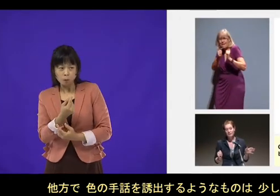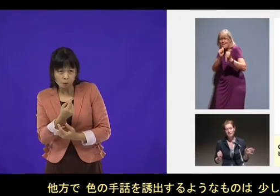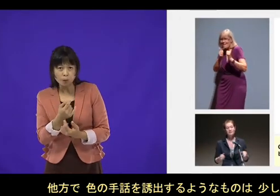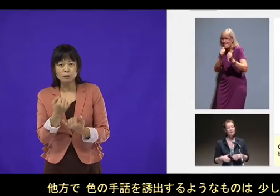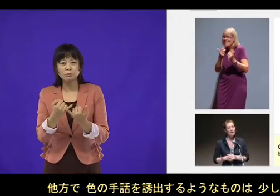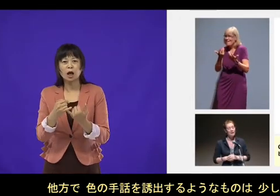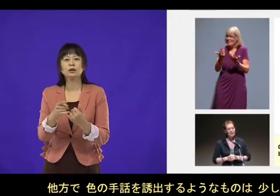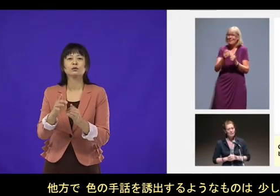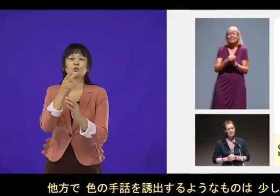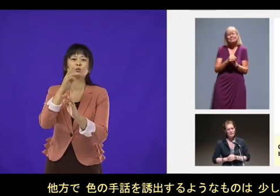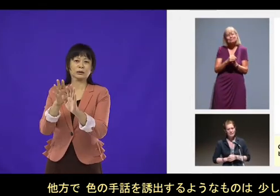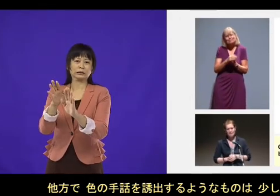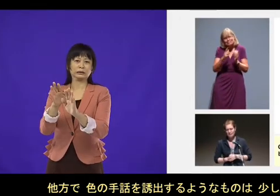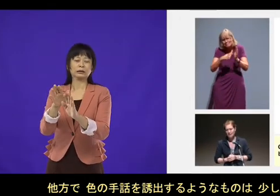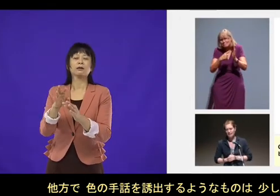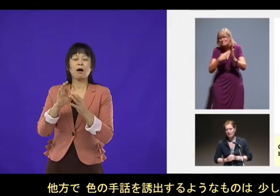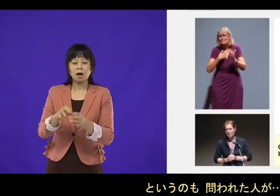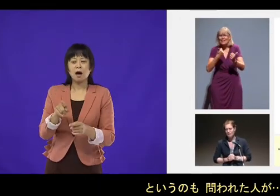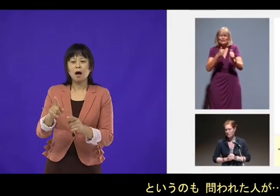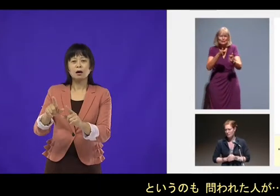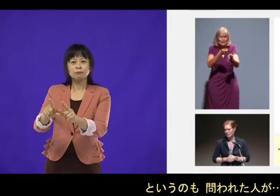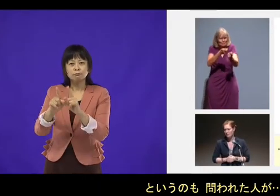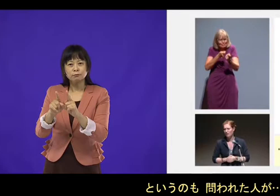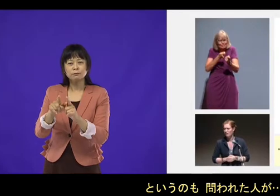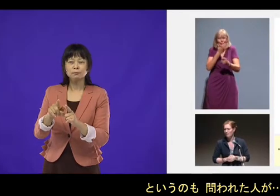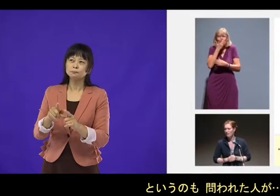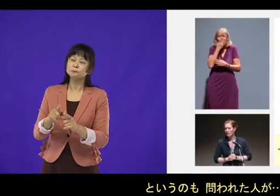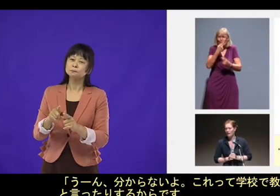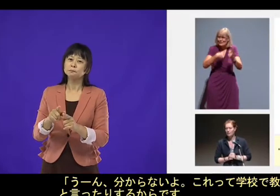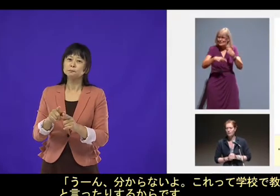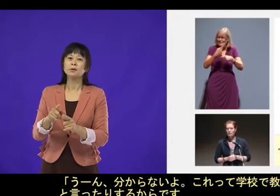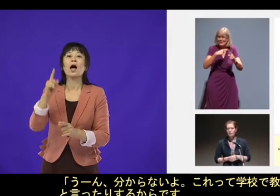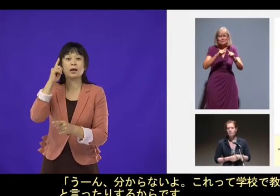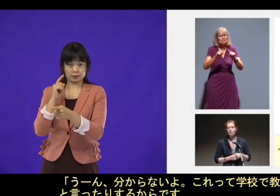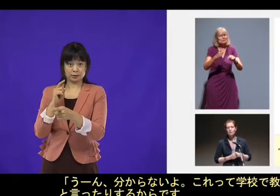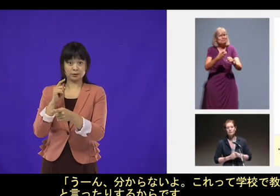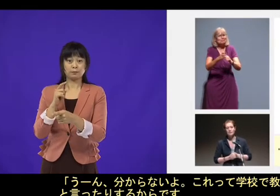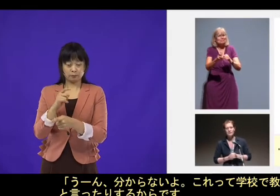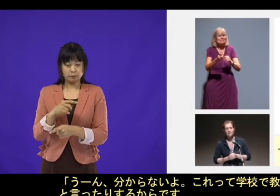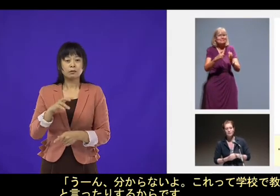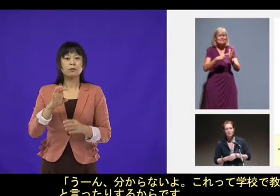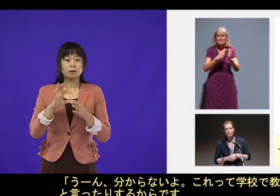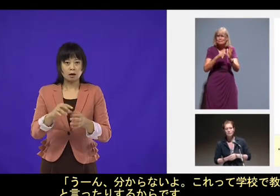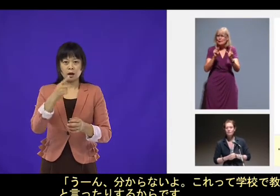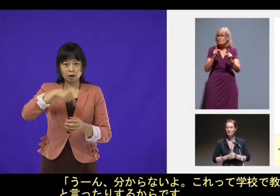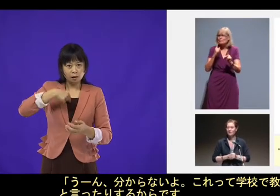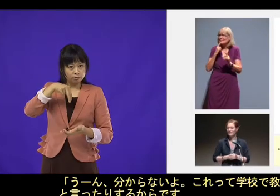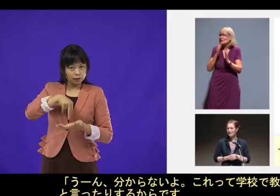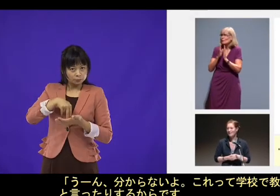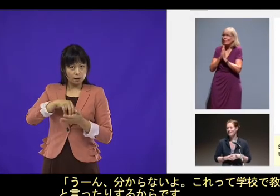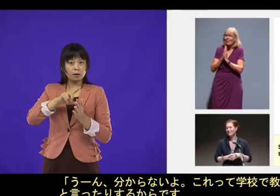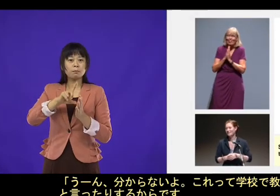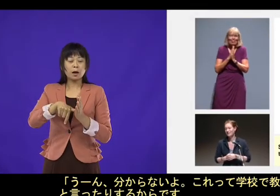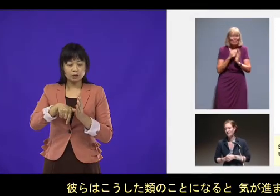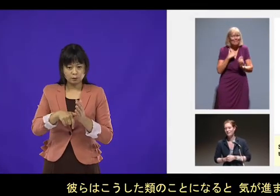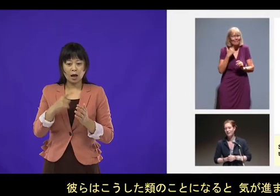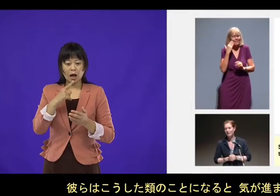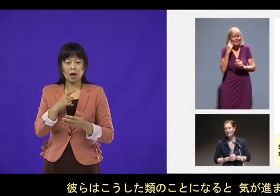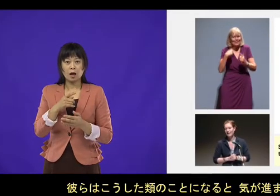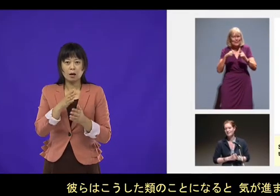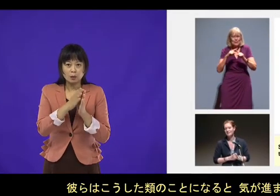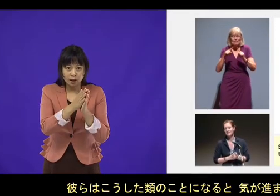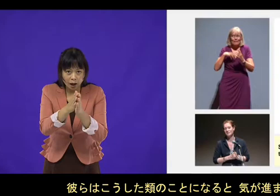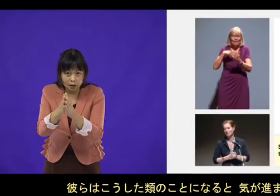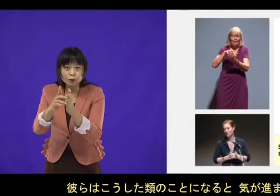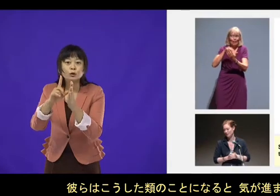color signs, it was a bit tricky because people said, well, I don't know, you learned this in school, So they felt